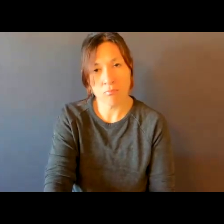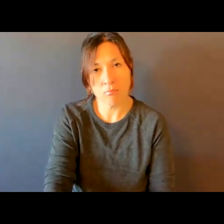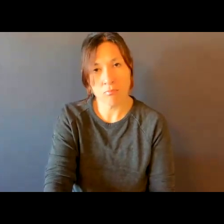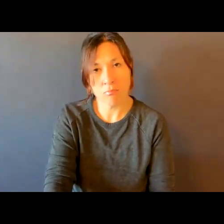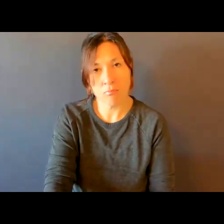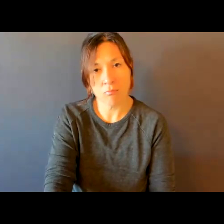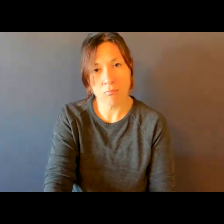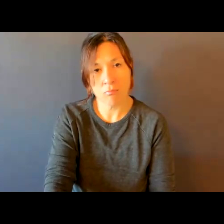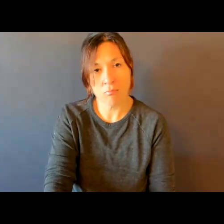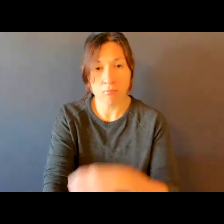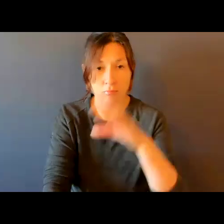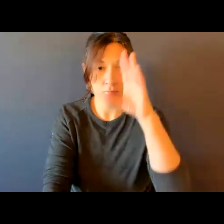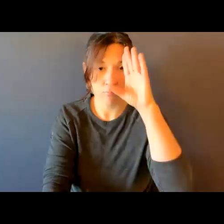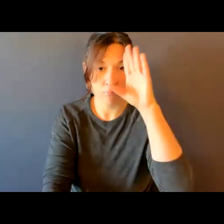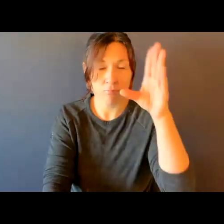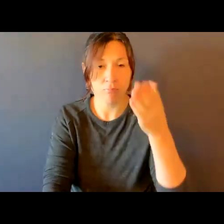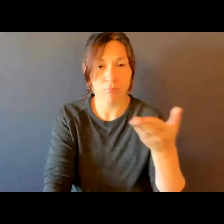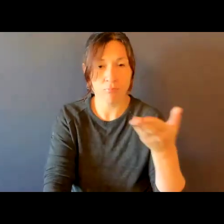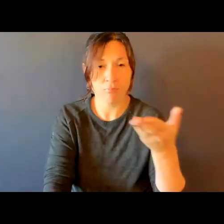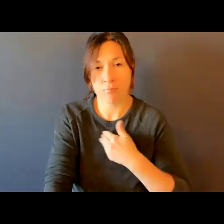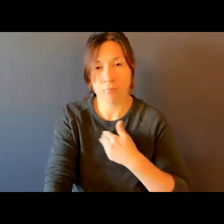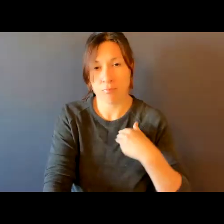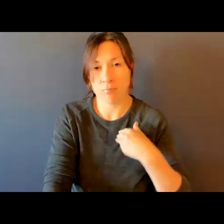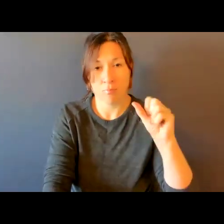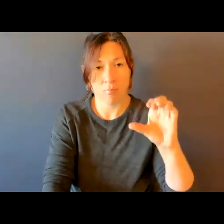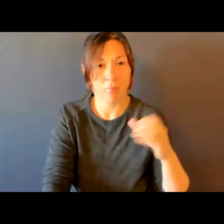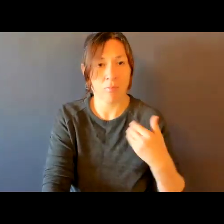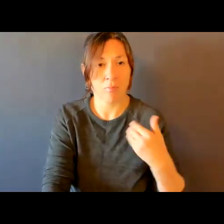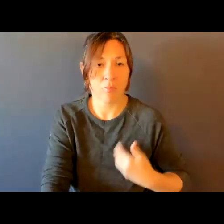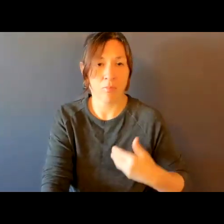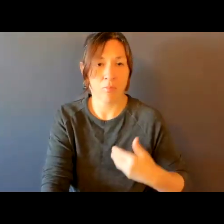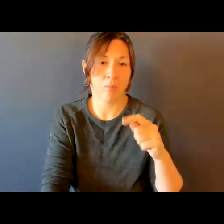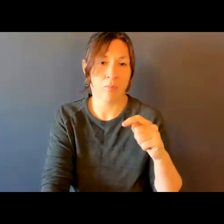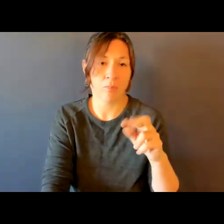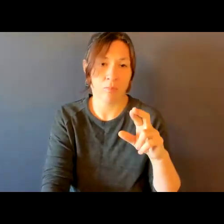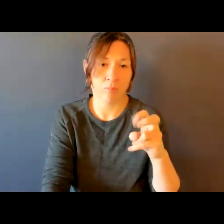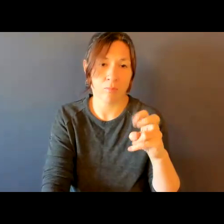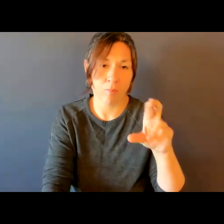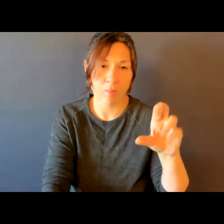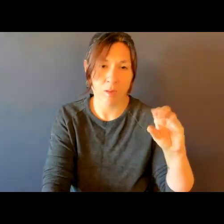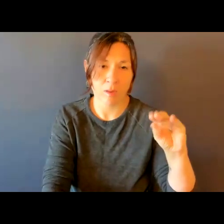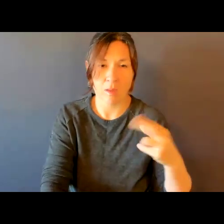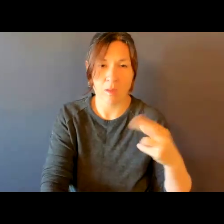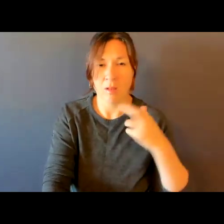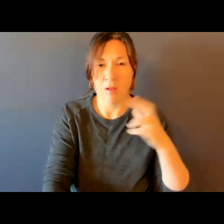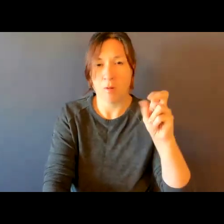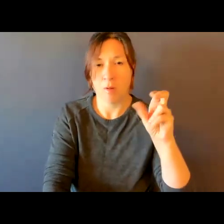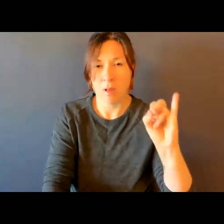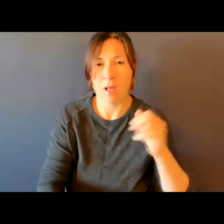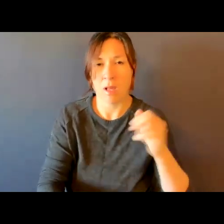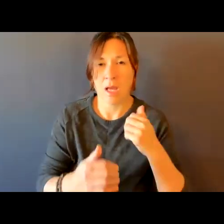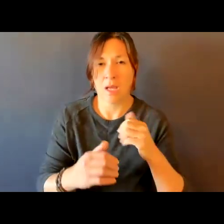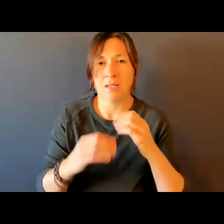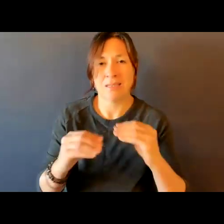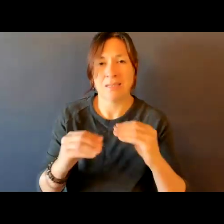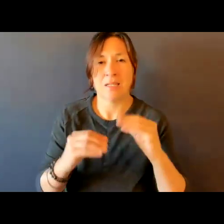Good evening, members of school committee. My name is Trevor Smith. I live in Rosedale, Massachusetts. I teach at Boston Latin School. I'm a new parent